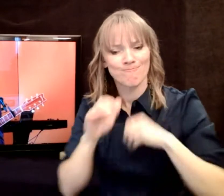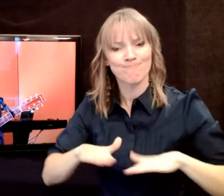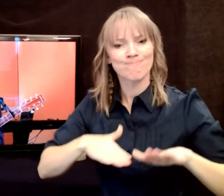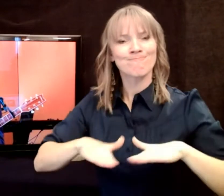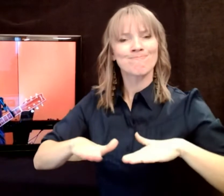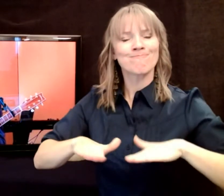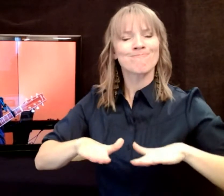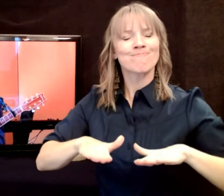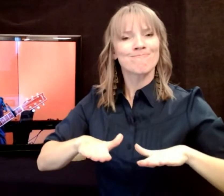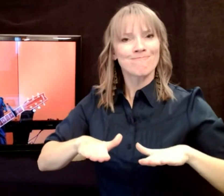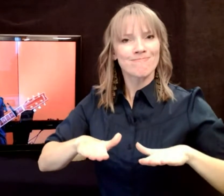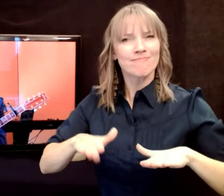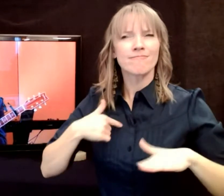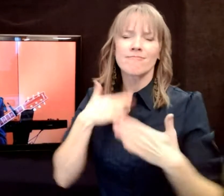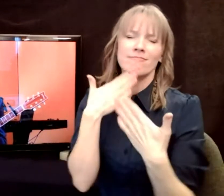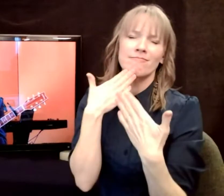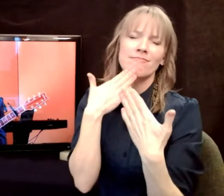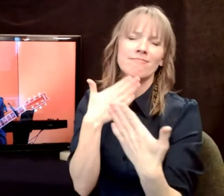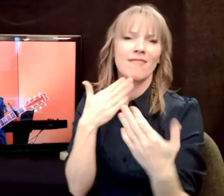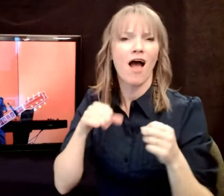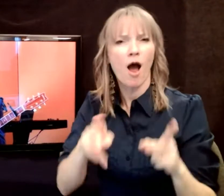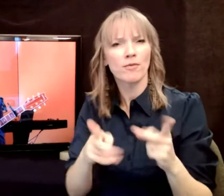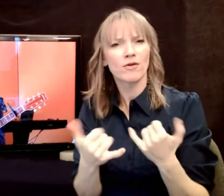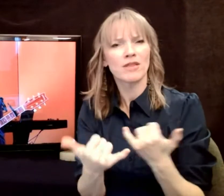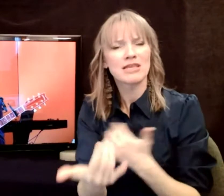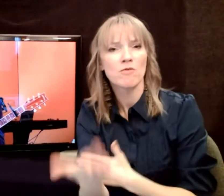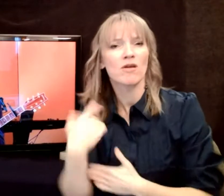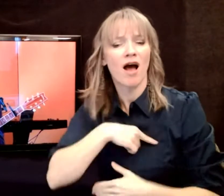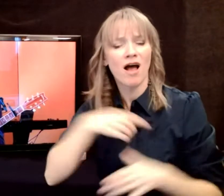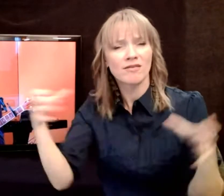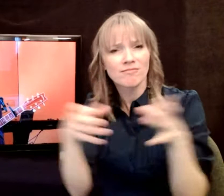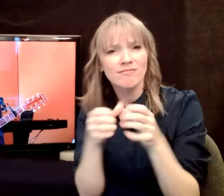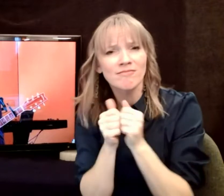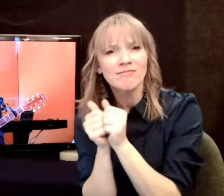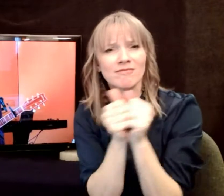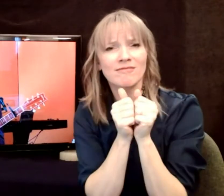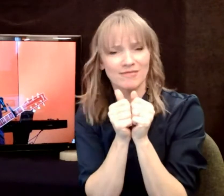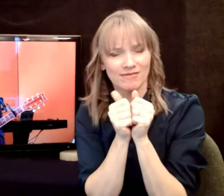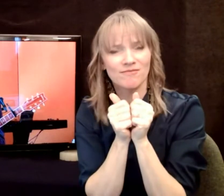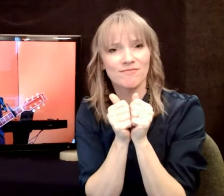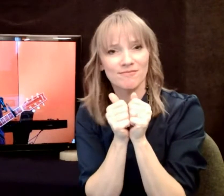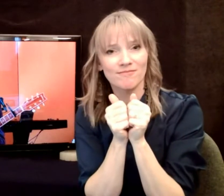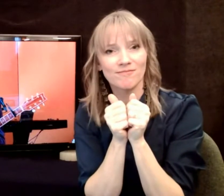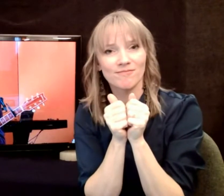I give thanks for this opportunity this morning for us to gather together in this way.